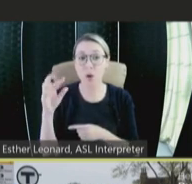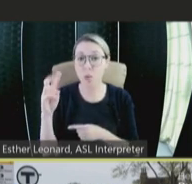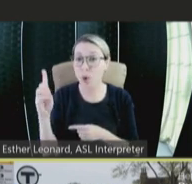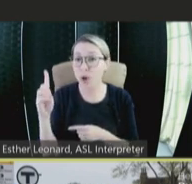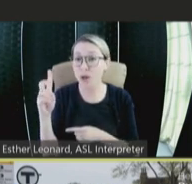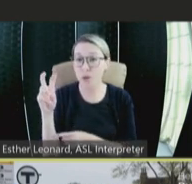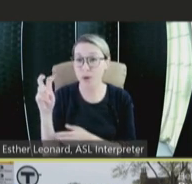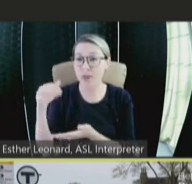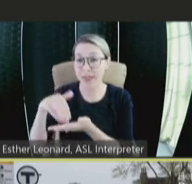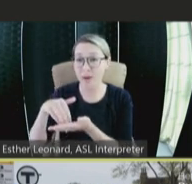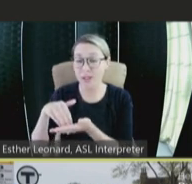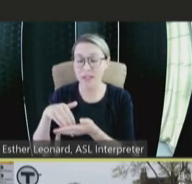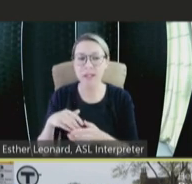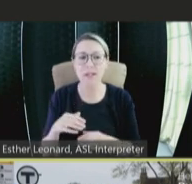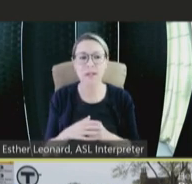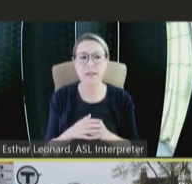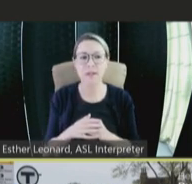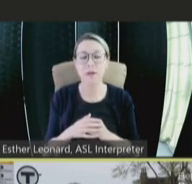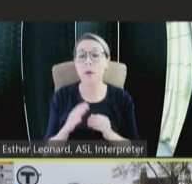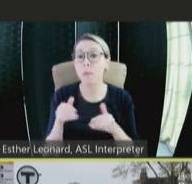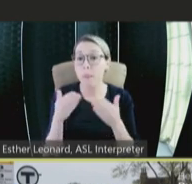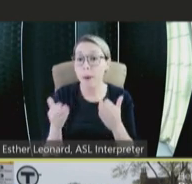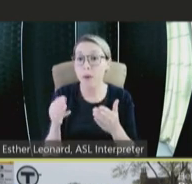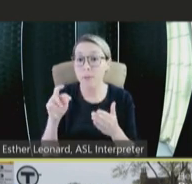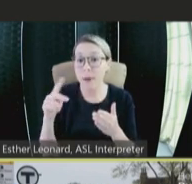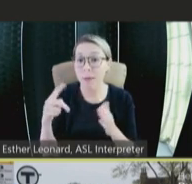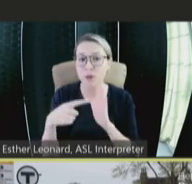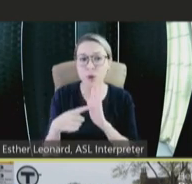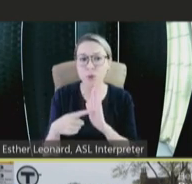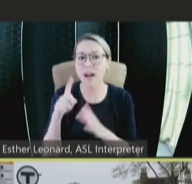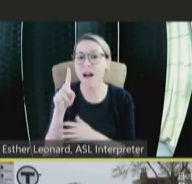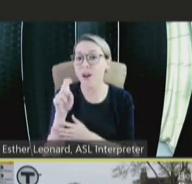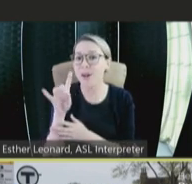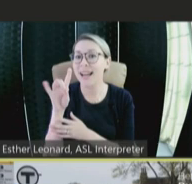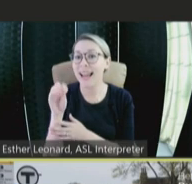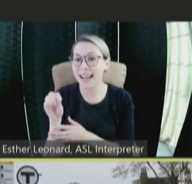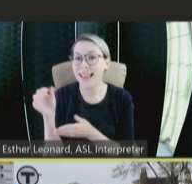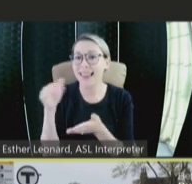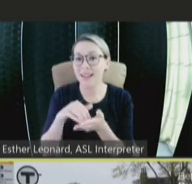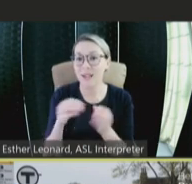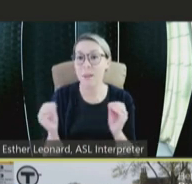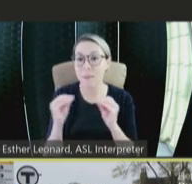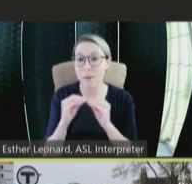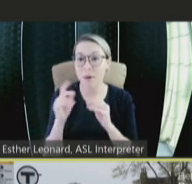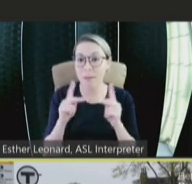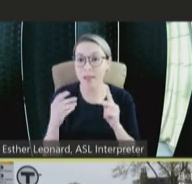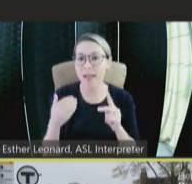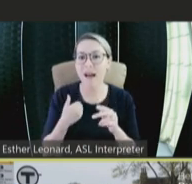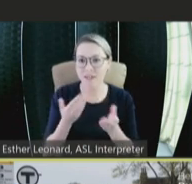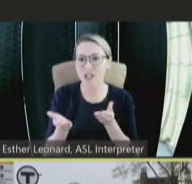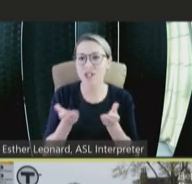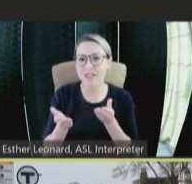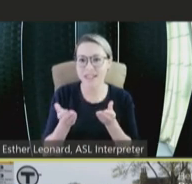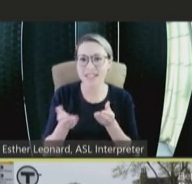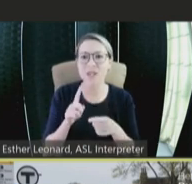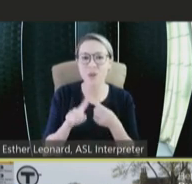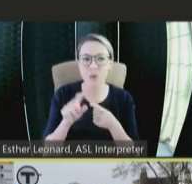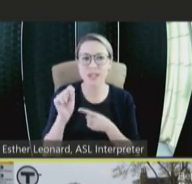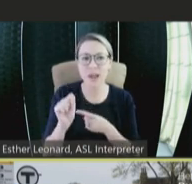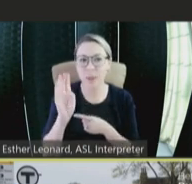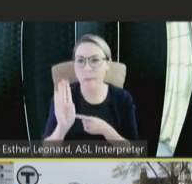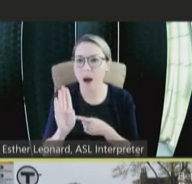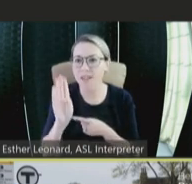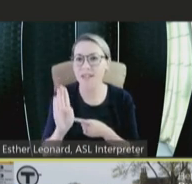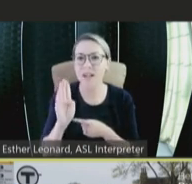vein. With the proposed map, 180,000 more people would gain high-frequency service to the South Boston